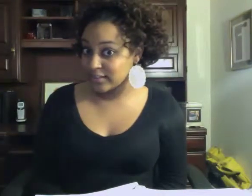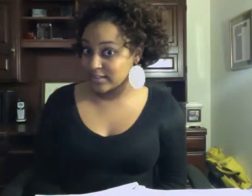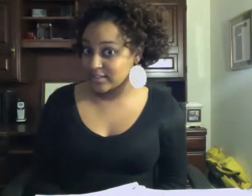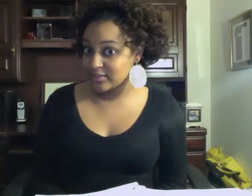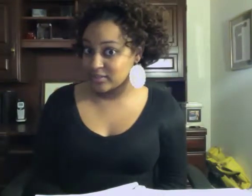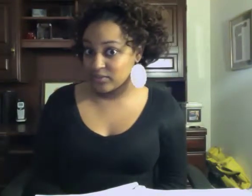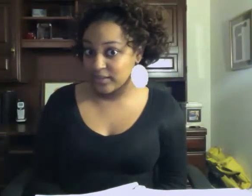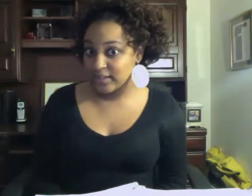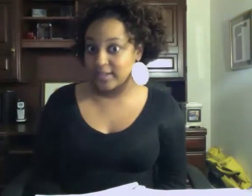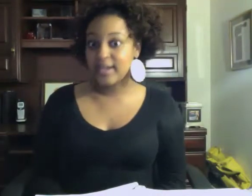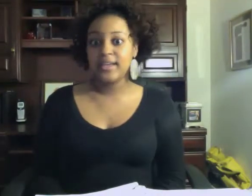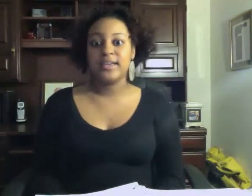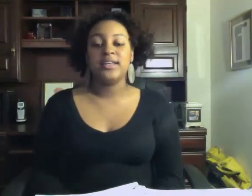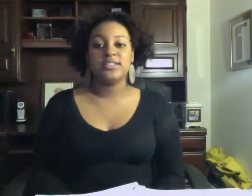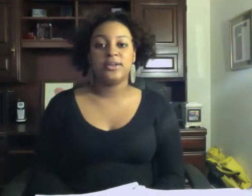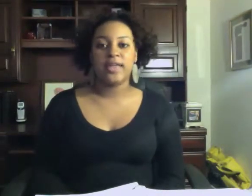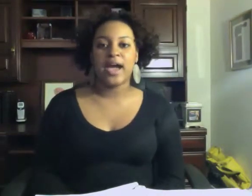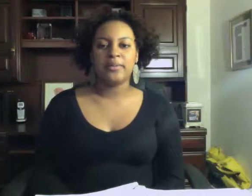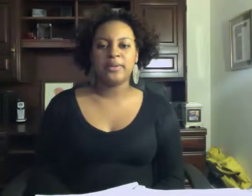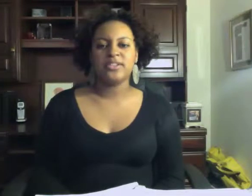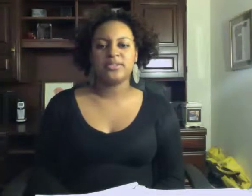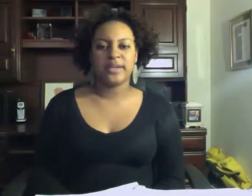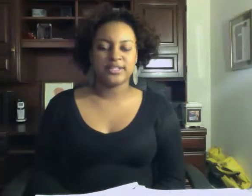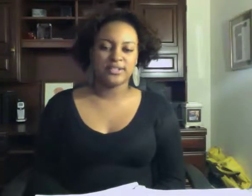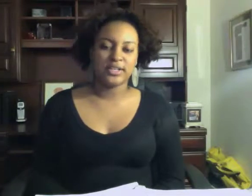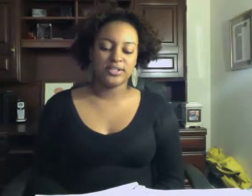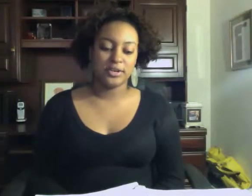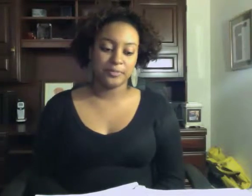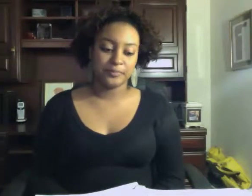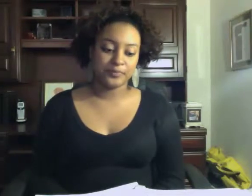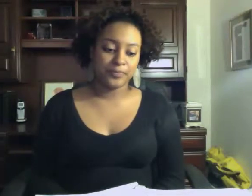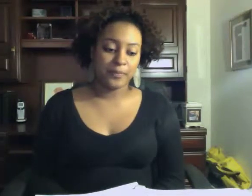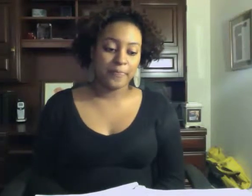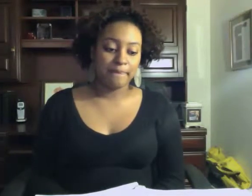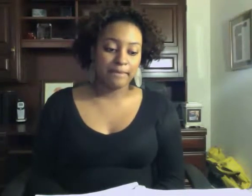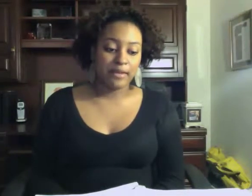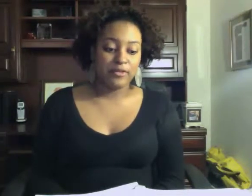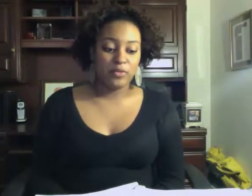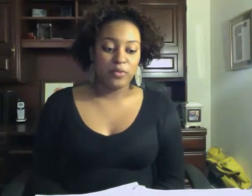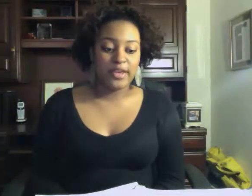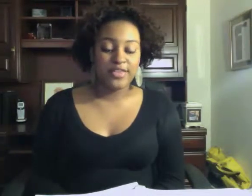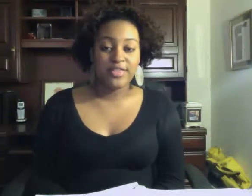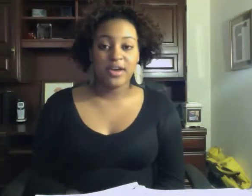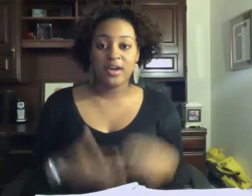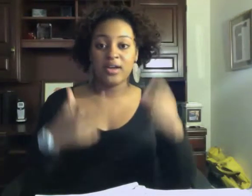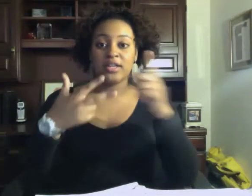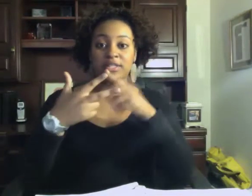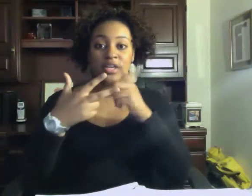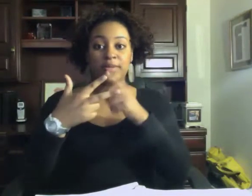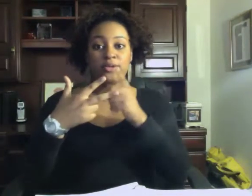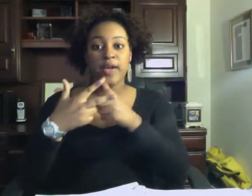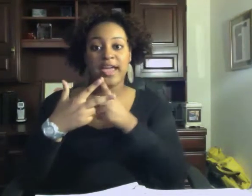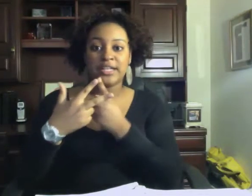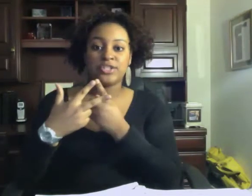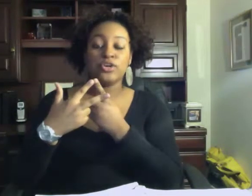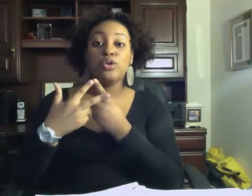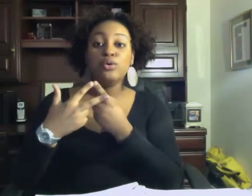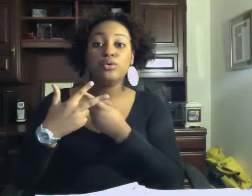it, which one? So the eyebrows are raised on yes, no. With the WH, the who,